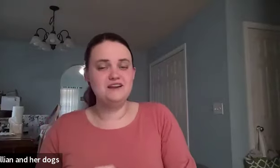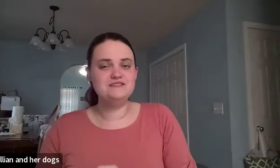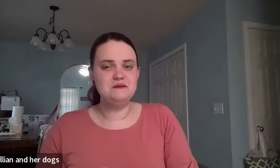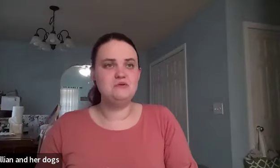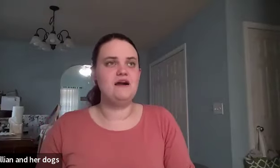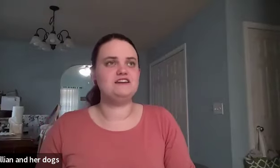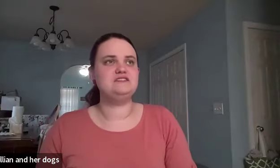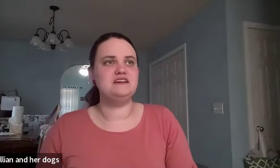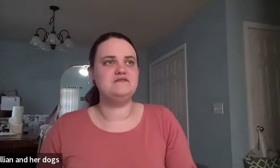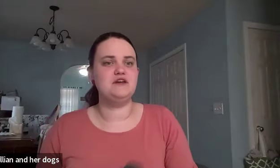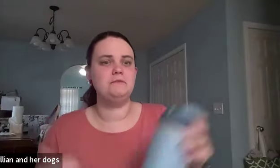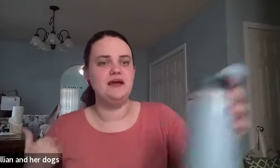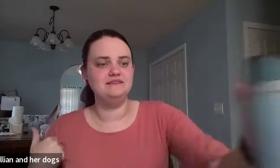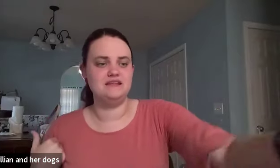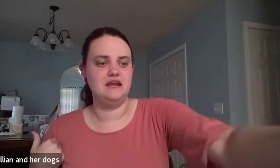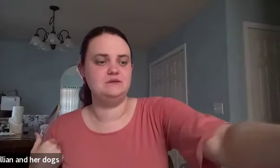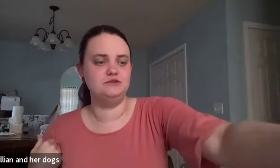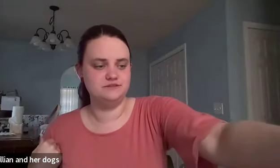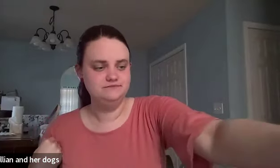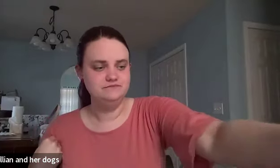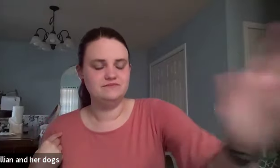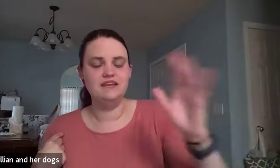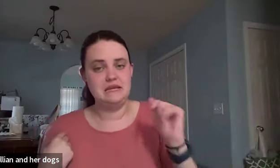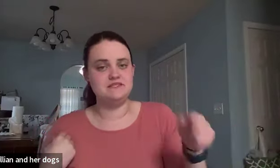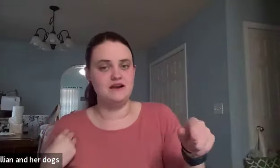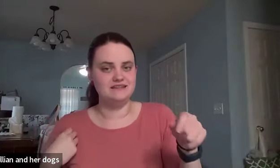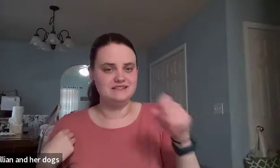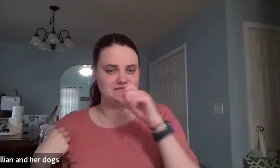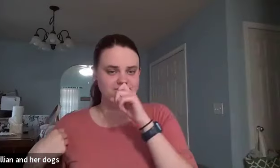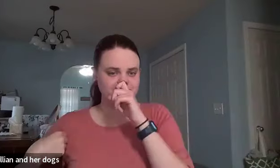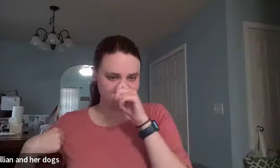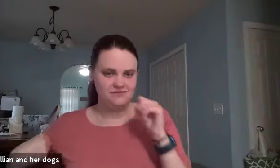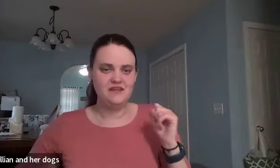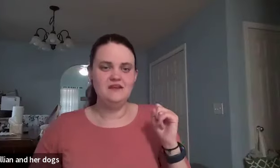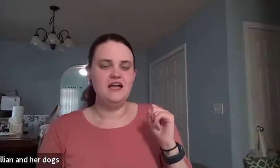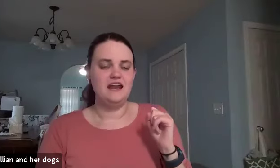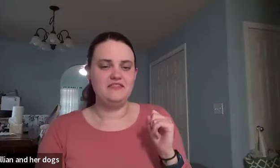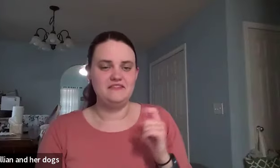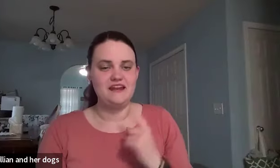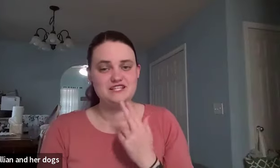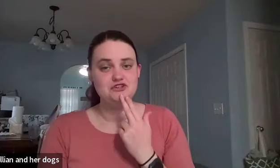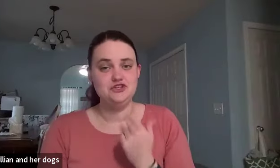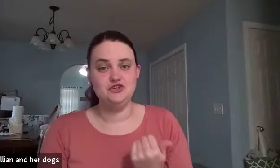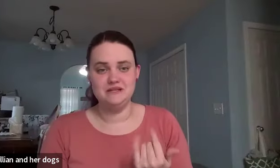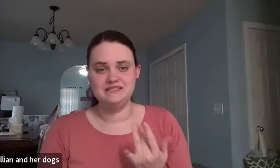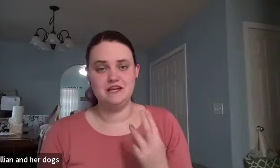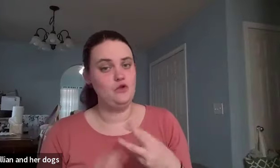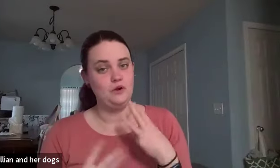I know some people actually give their pets and animals name signs. And I think that is the cutest thing in the